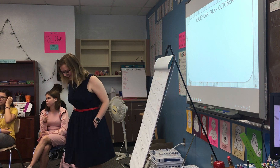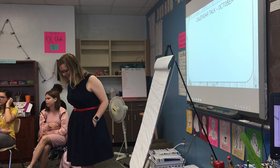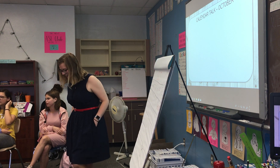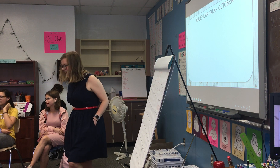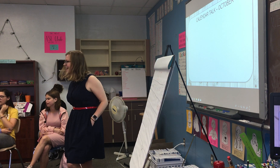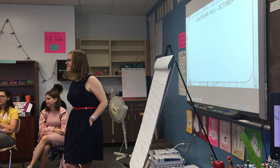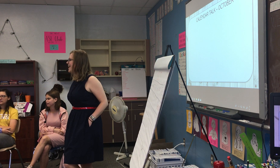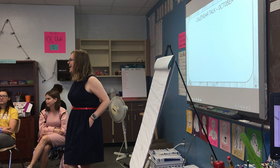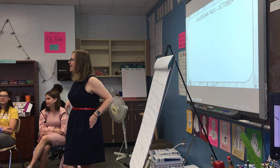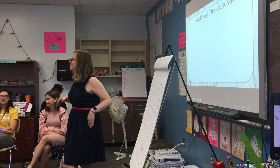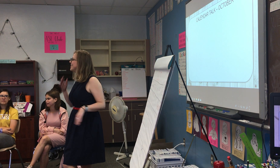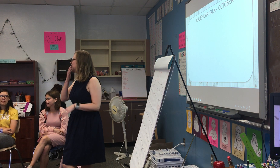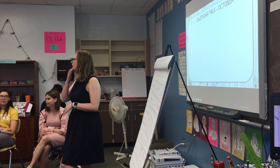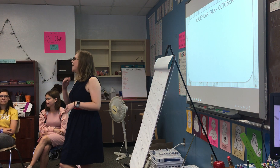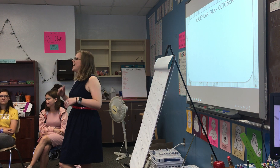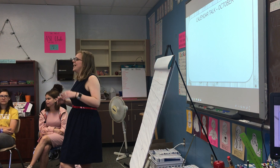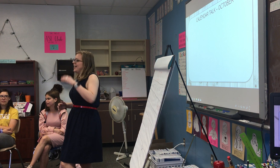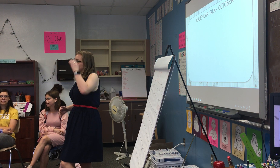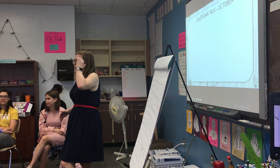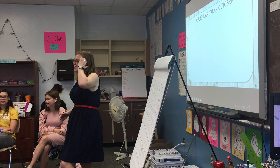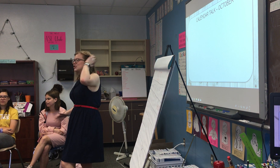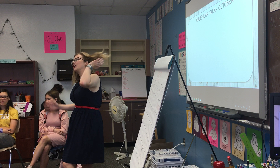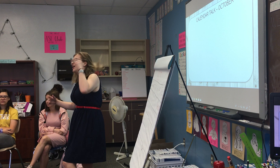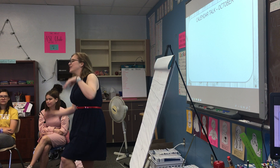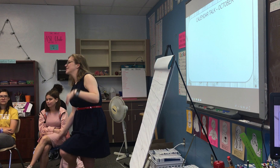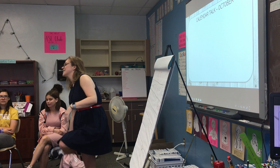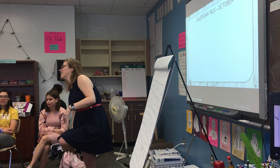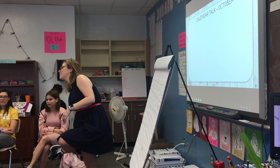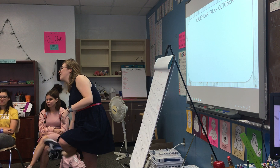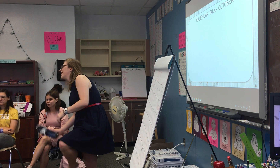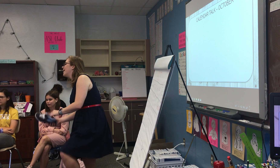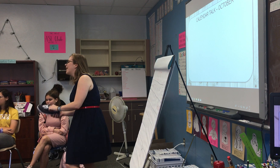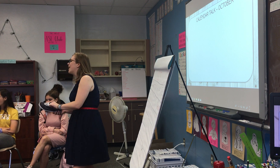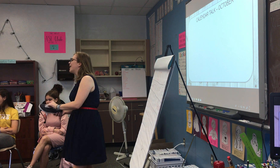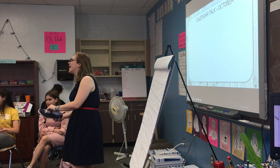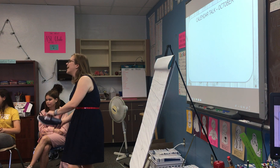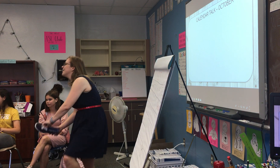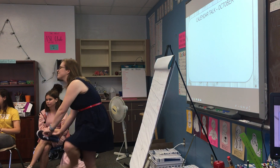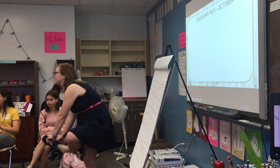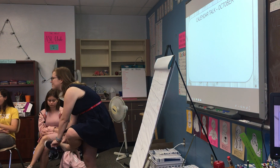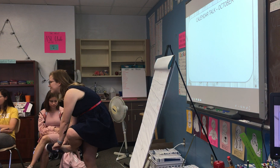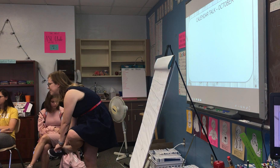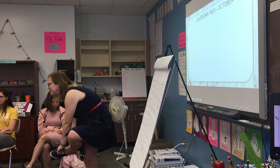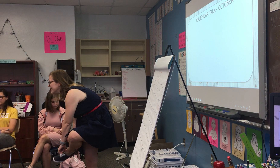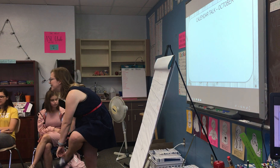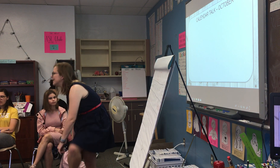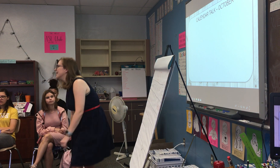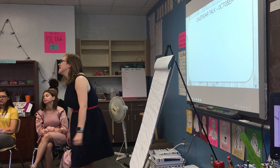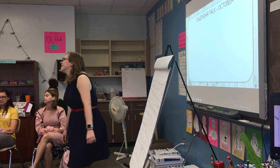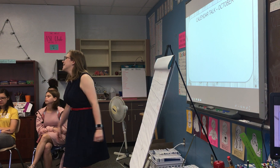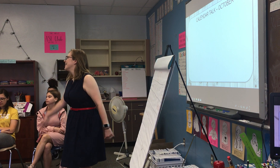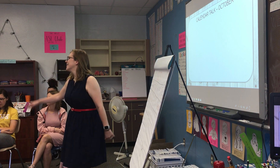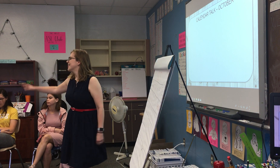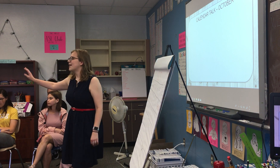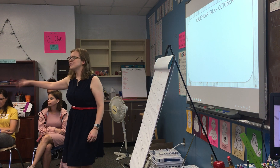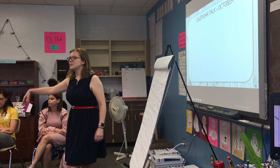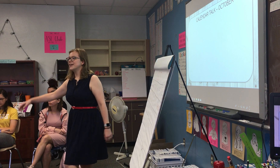feet. Anyway, Can we stay on the floor? sure, you can stand on the floor. Alright. That was a weird